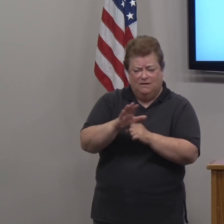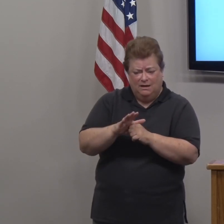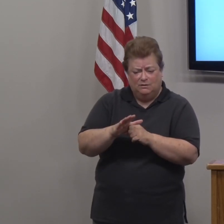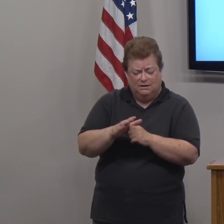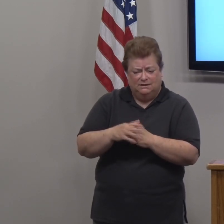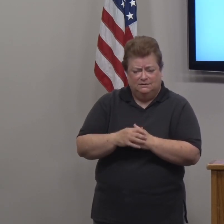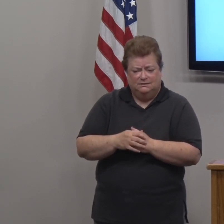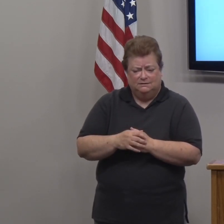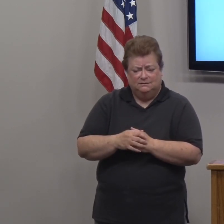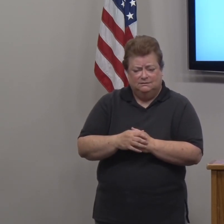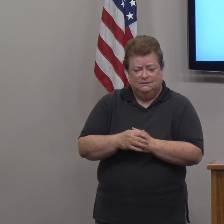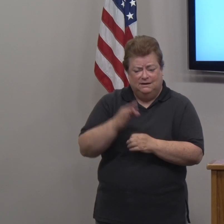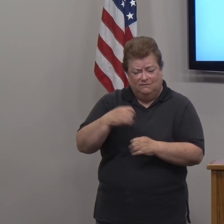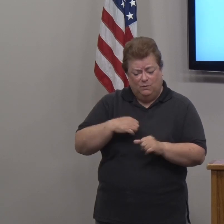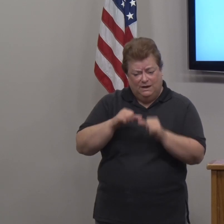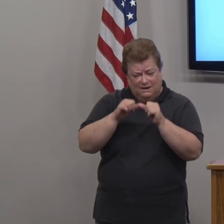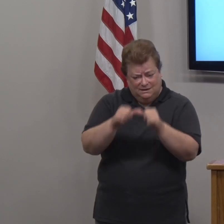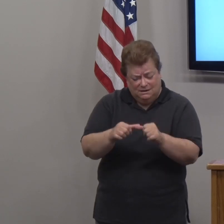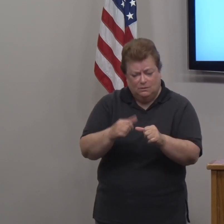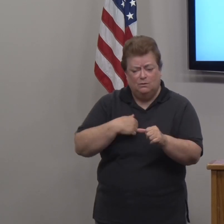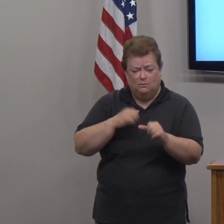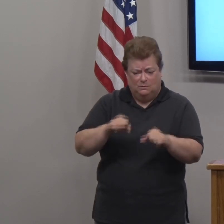prevail.